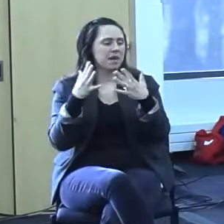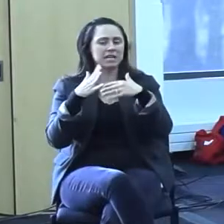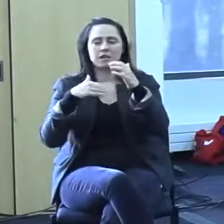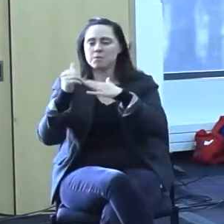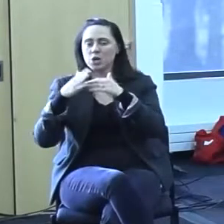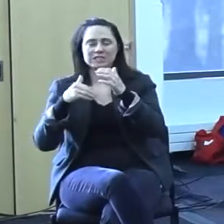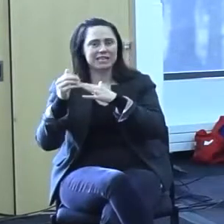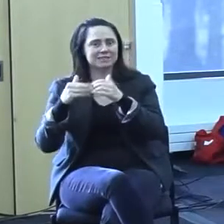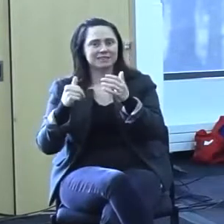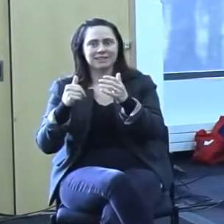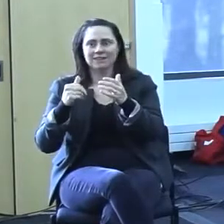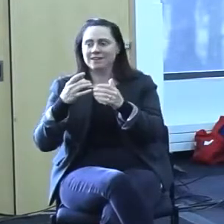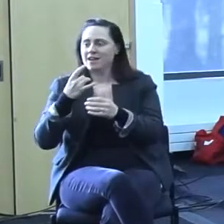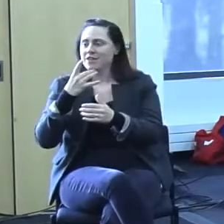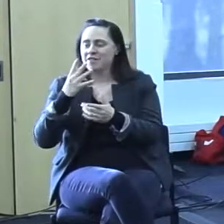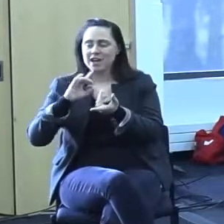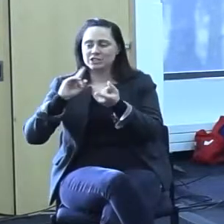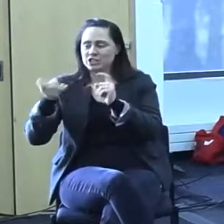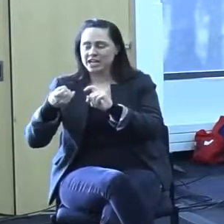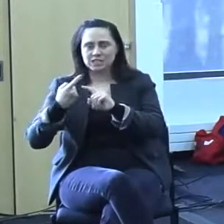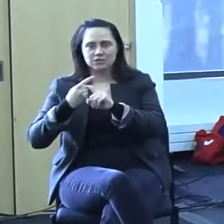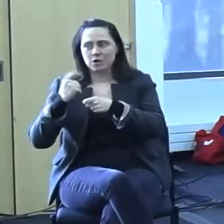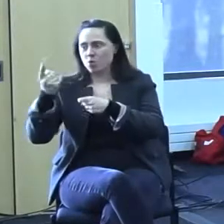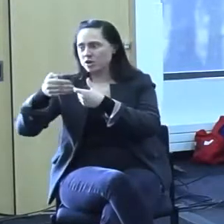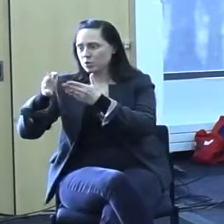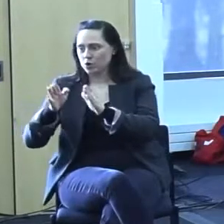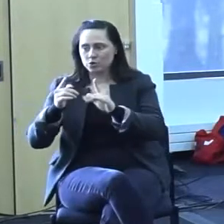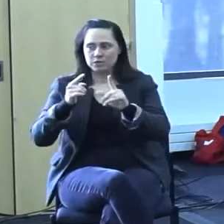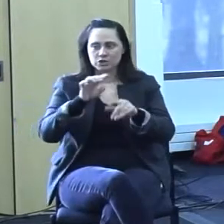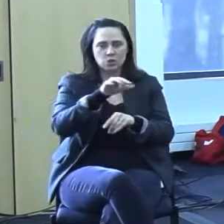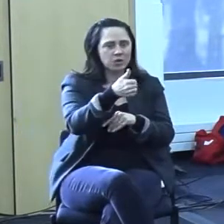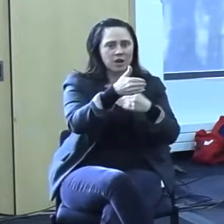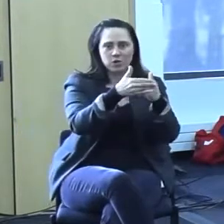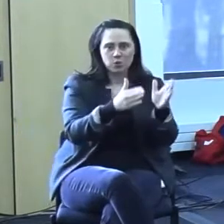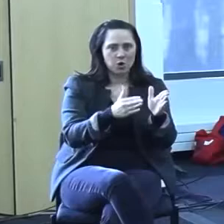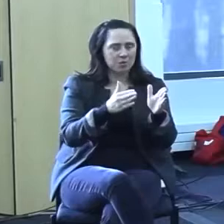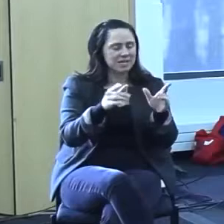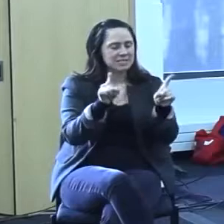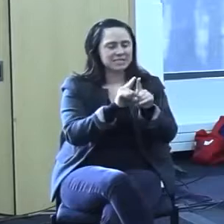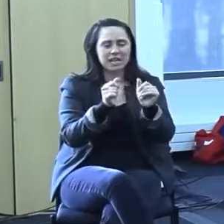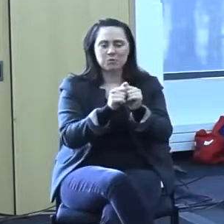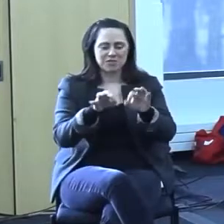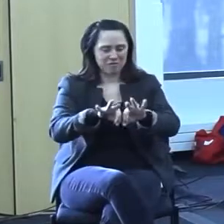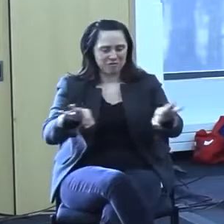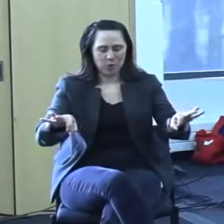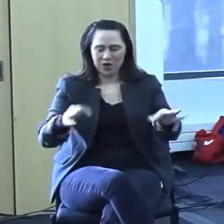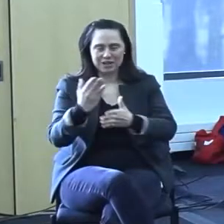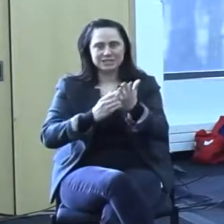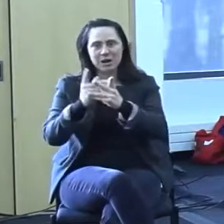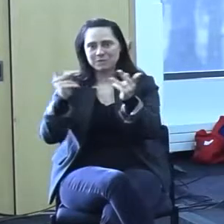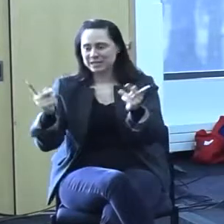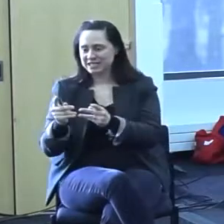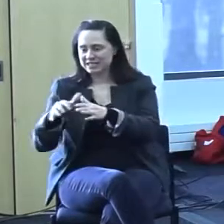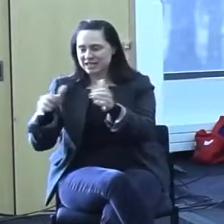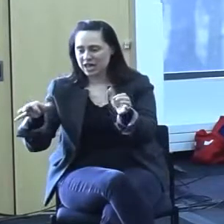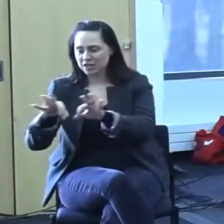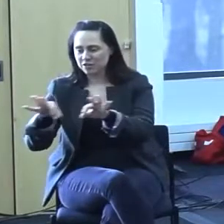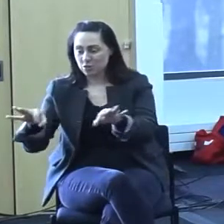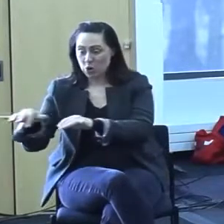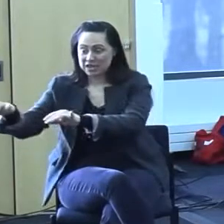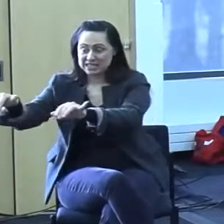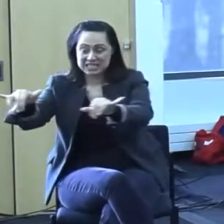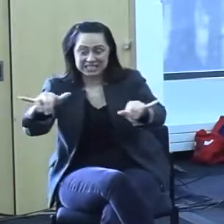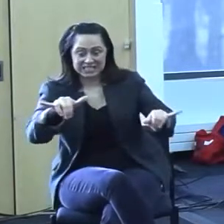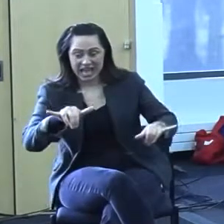buildings, light changes from one room to another, and same thing with the floor. There's some places where a lot of the floor is the